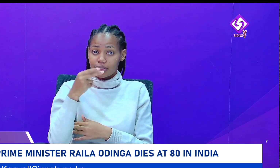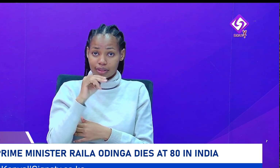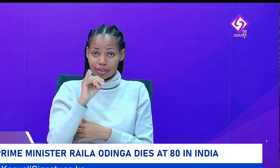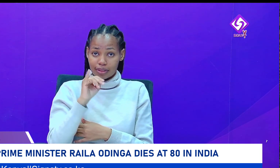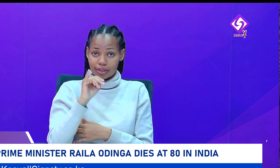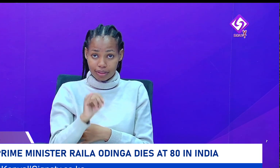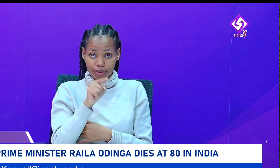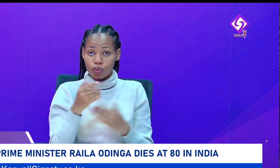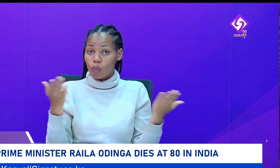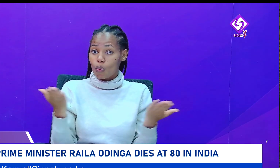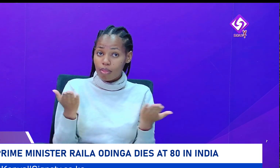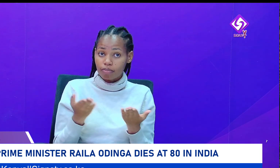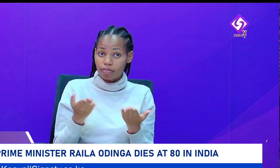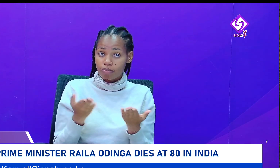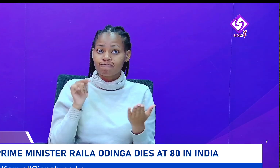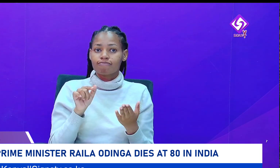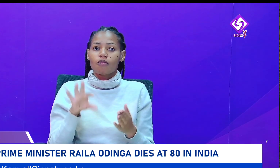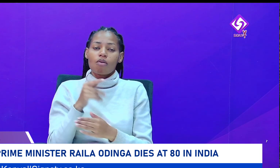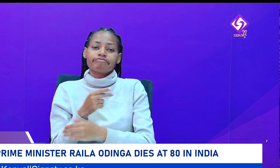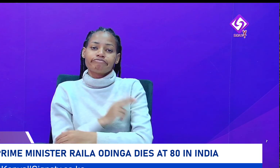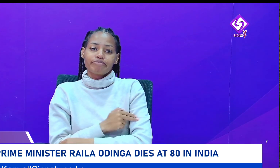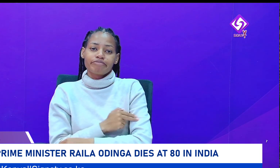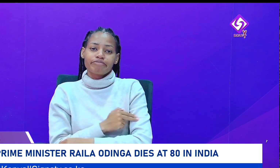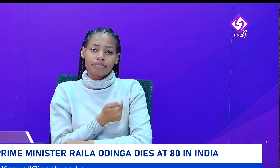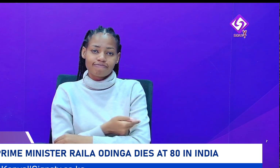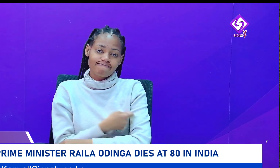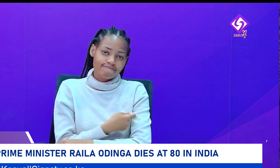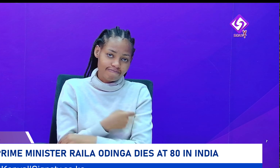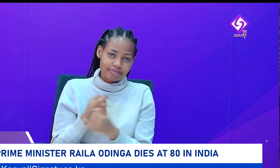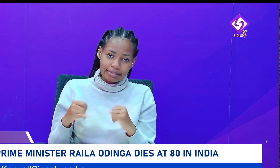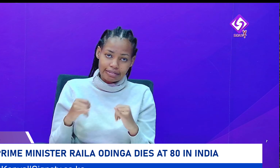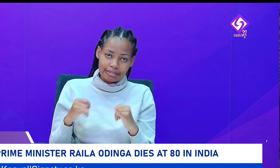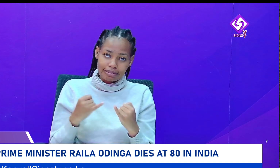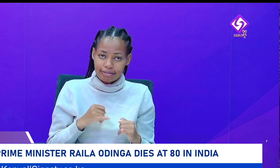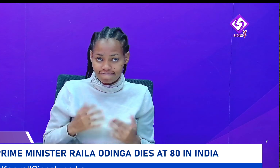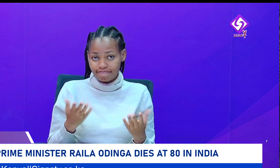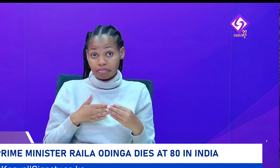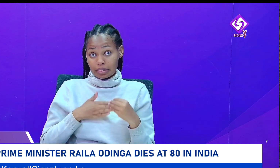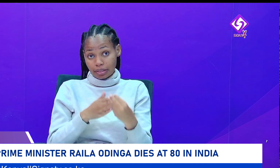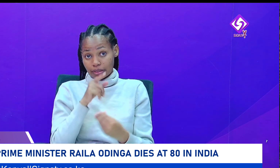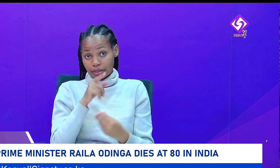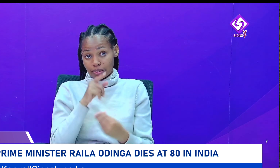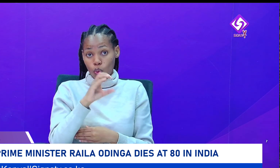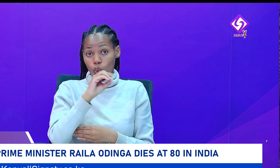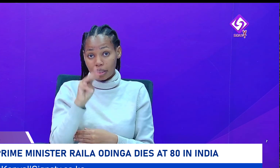The leader of the Orange Democratic Movement passed away on Wednesday morning after reportedly suffering a